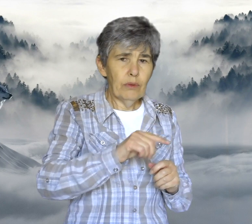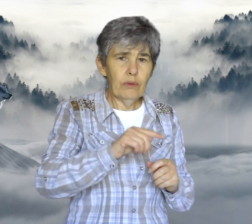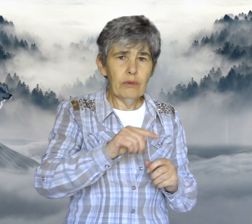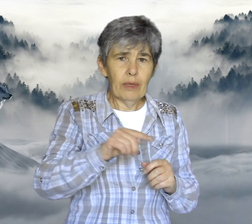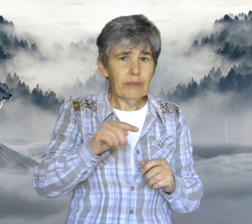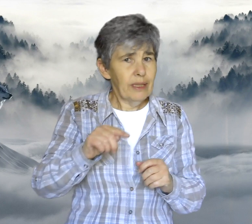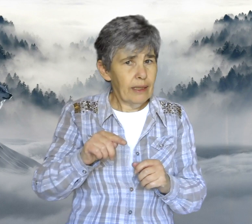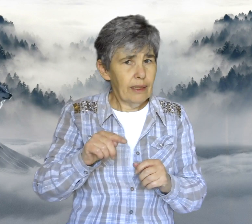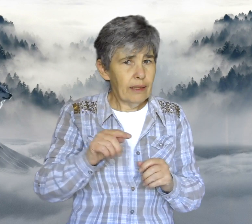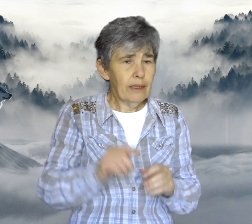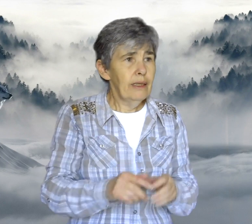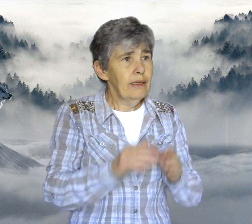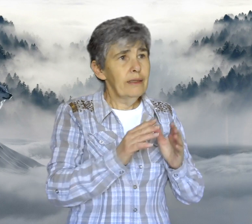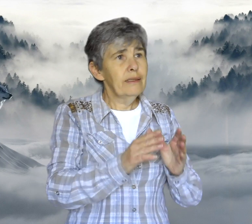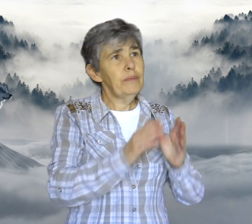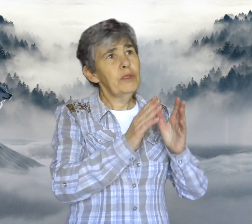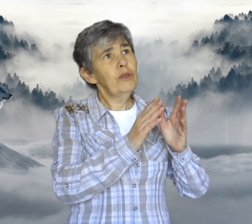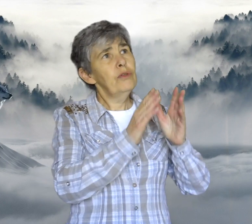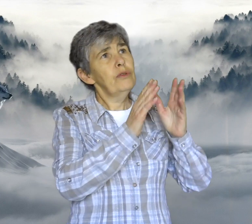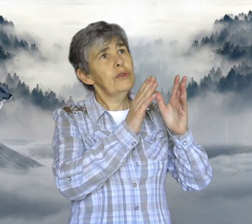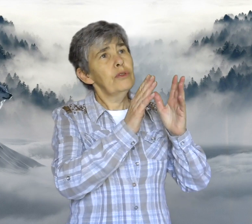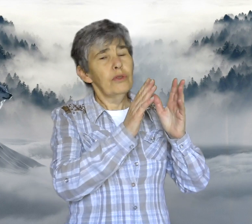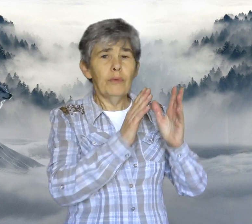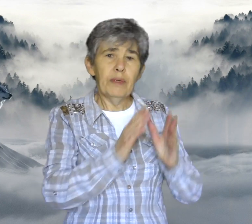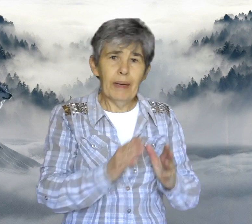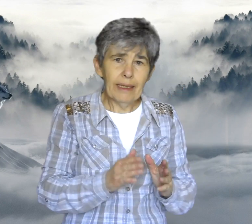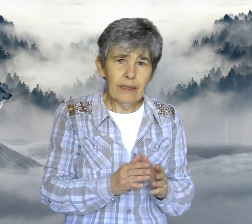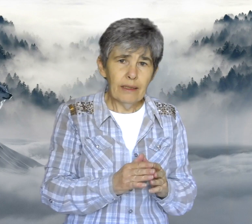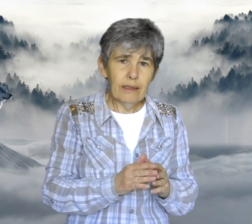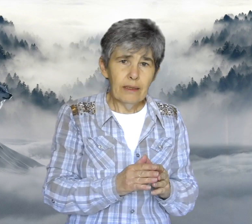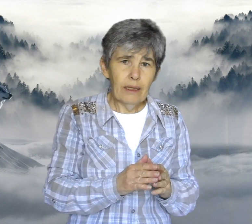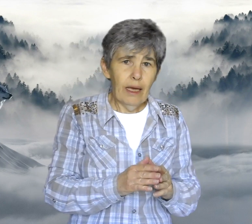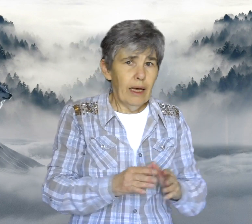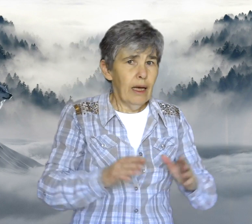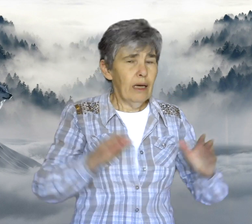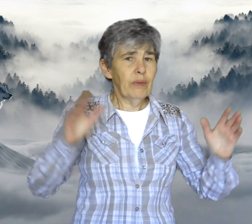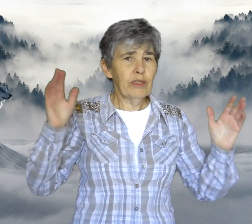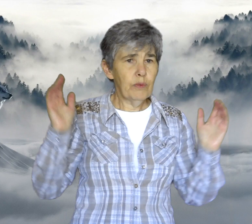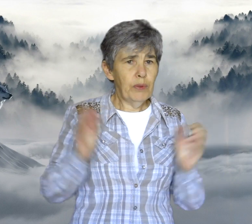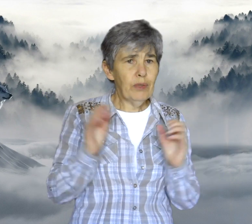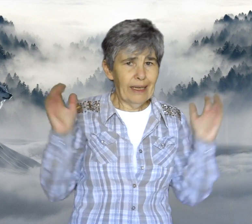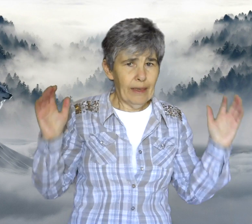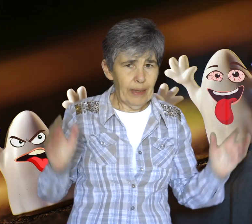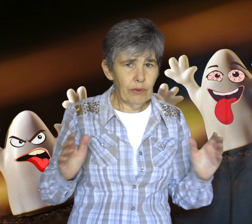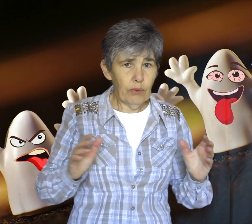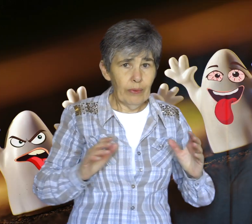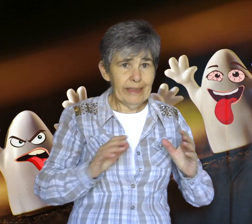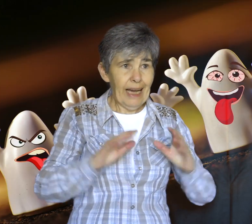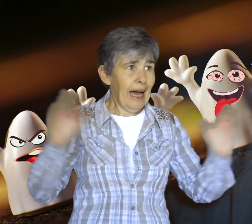tiptoed round the lake, tiptoed up the bank. And when the spook came out and went, ah,